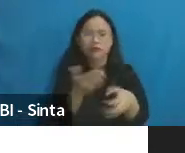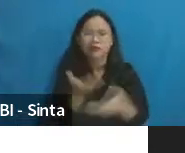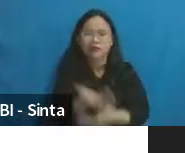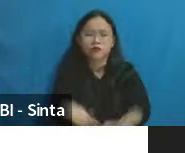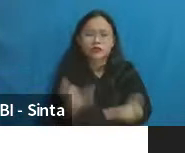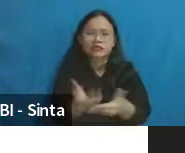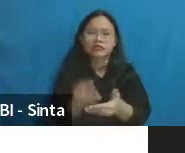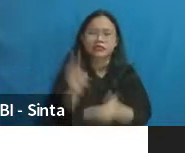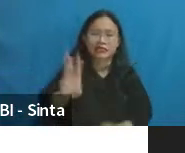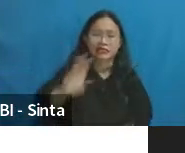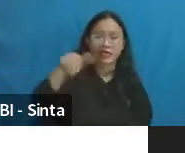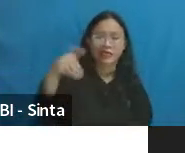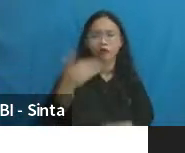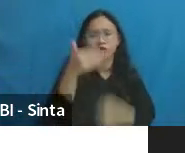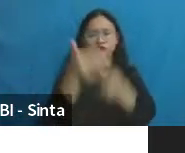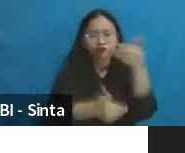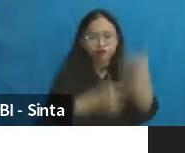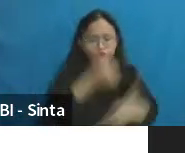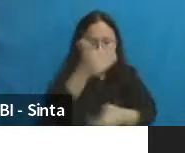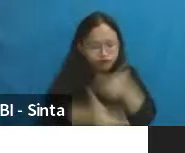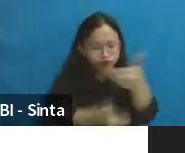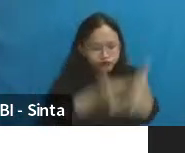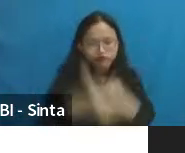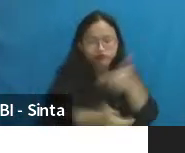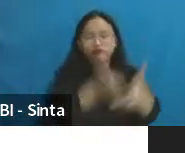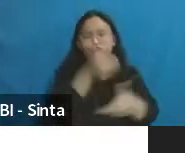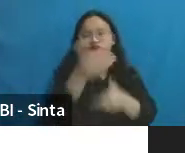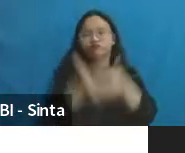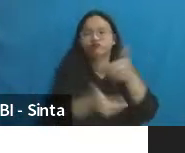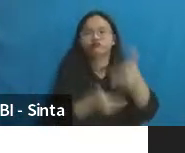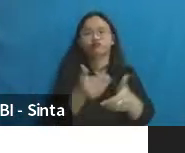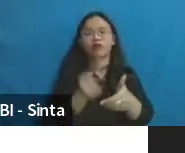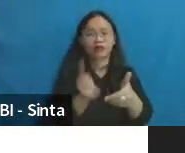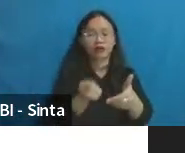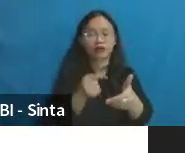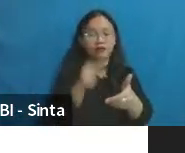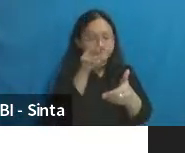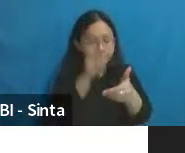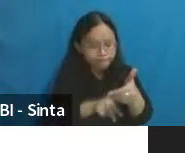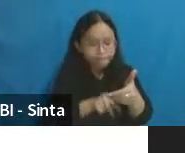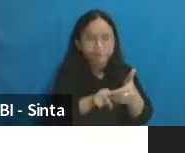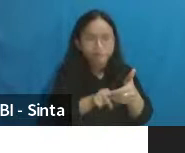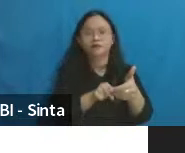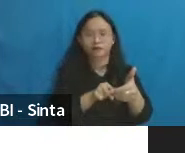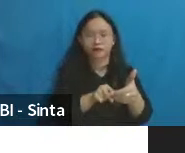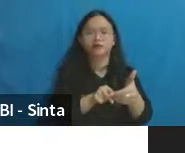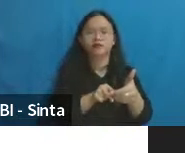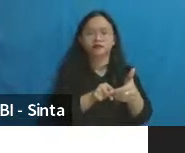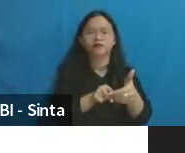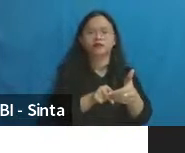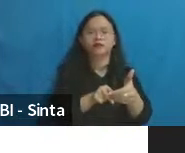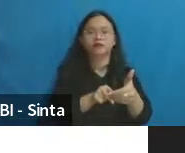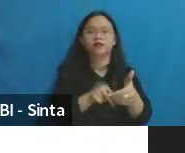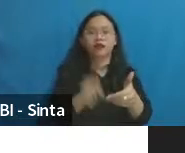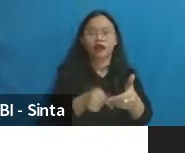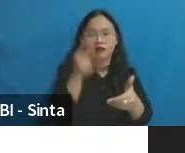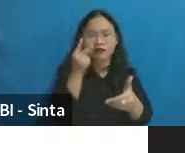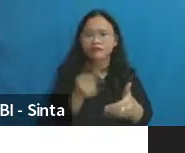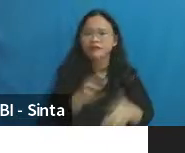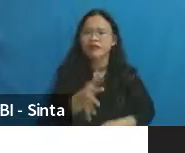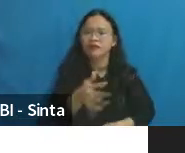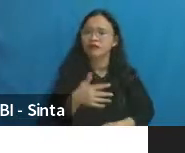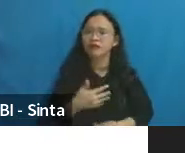of with some of the trends that we were seeing about the going on in the increasing seriousness